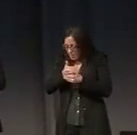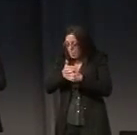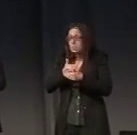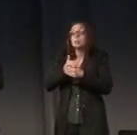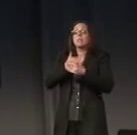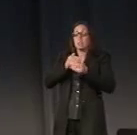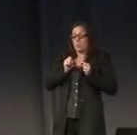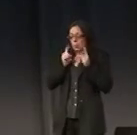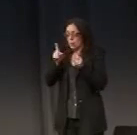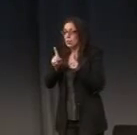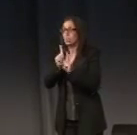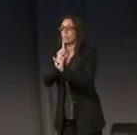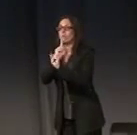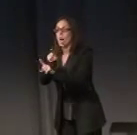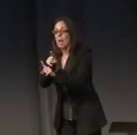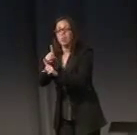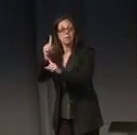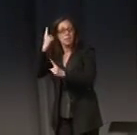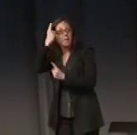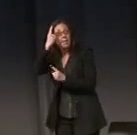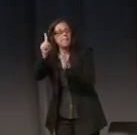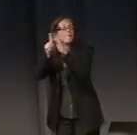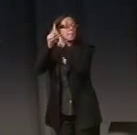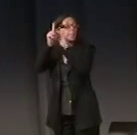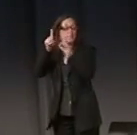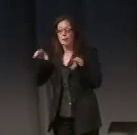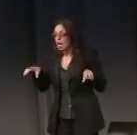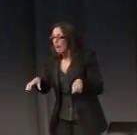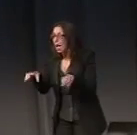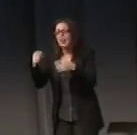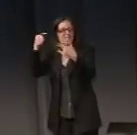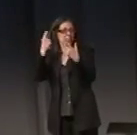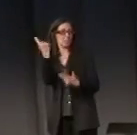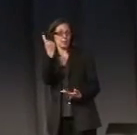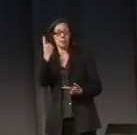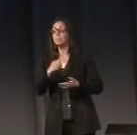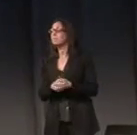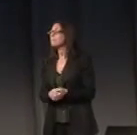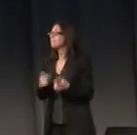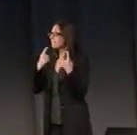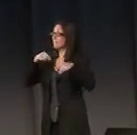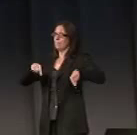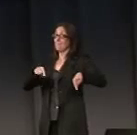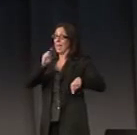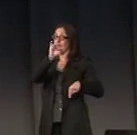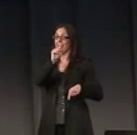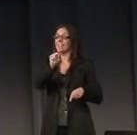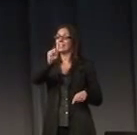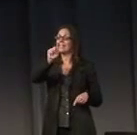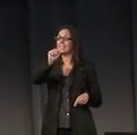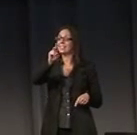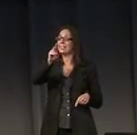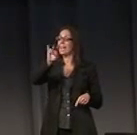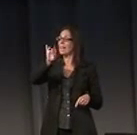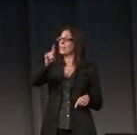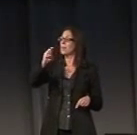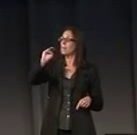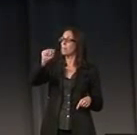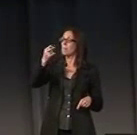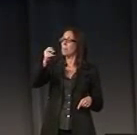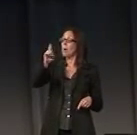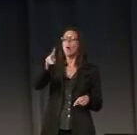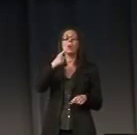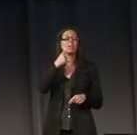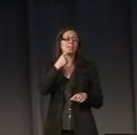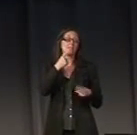for granted. We can, famously at this institution, David Marr said, to some graduate students, I want you to spend the